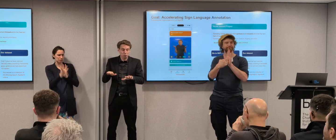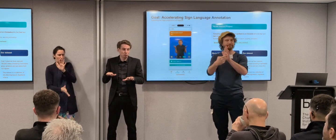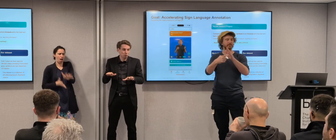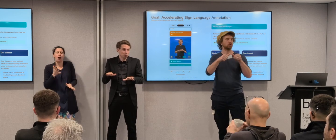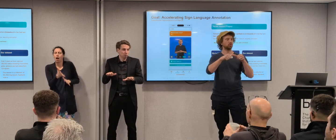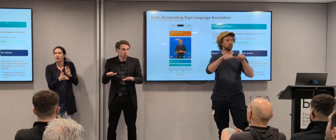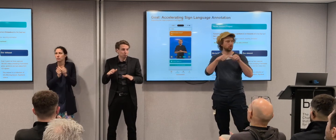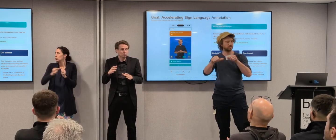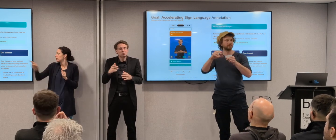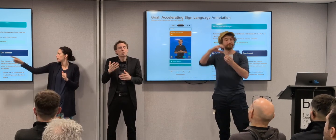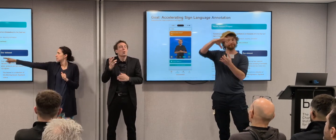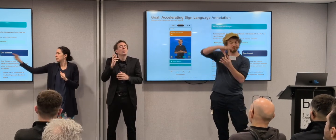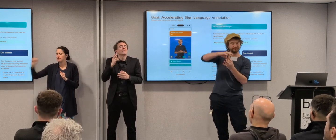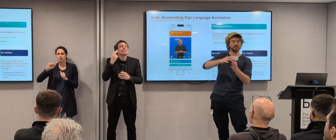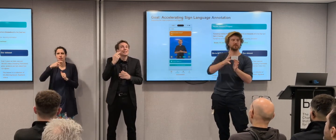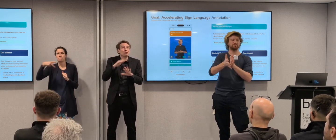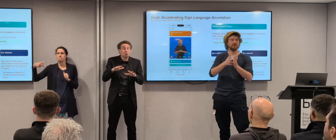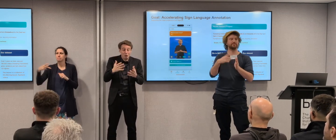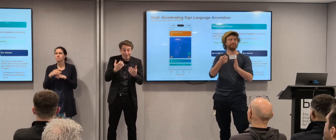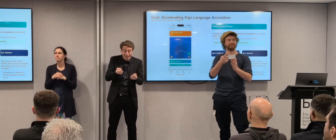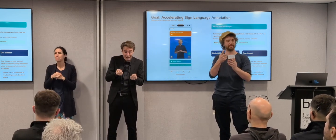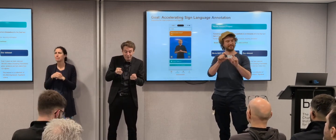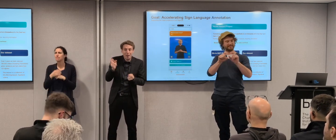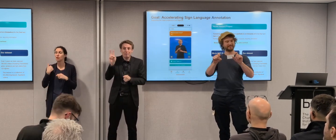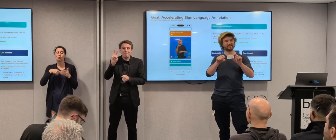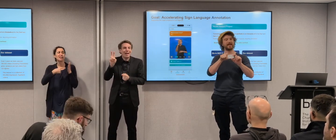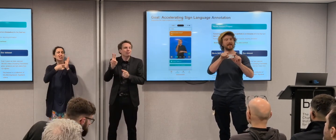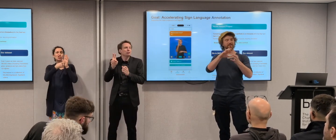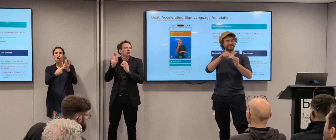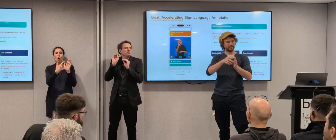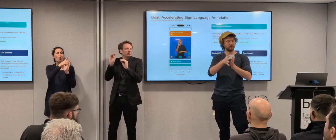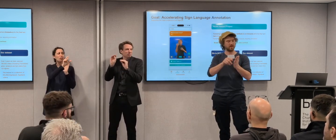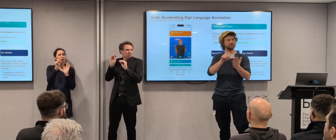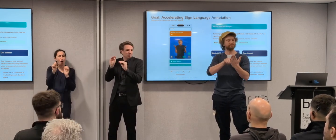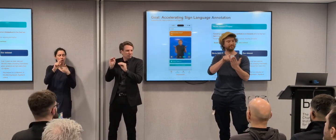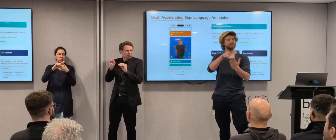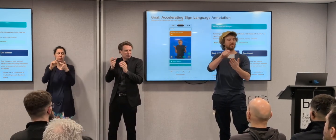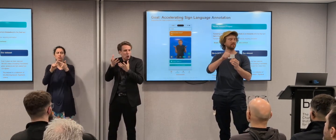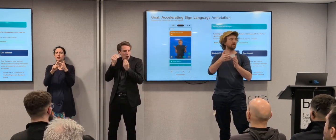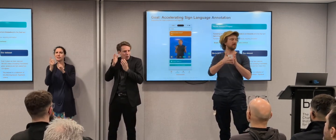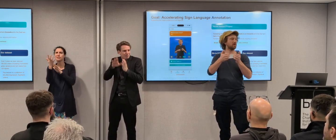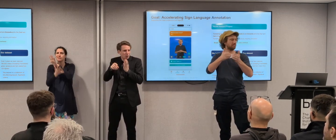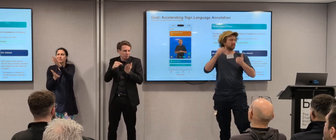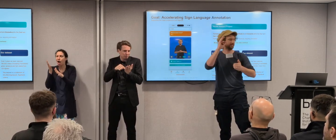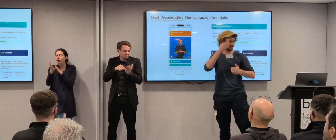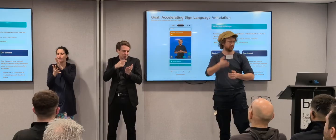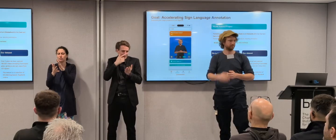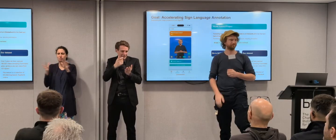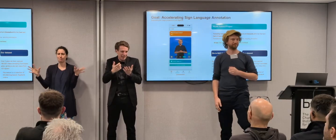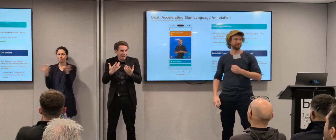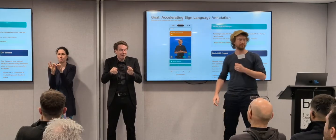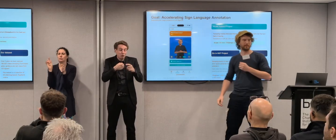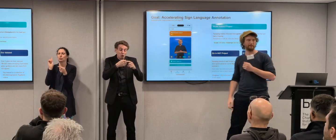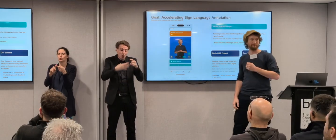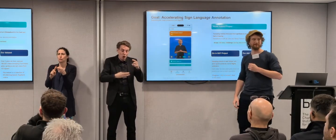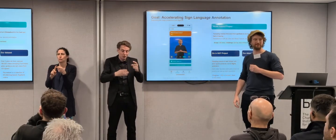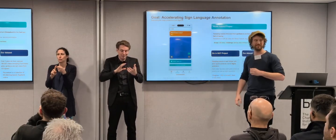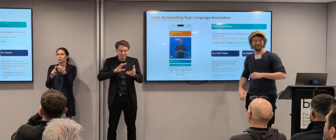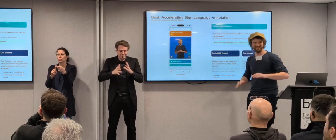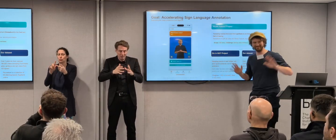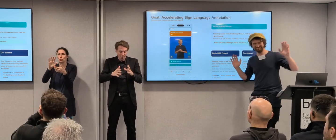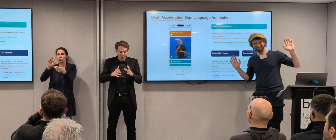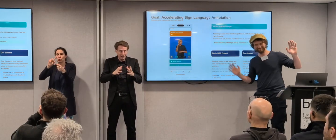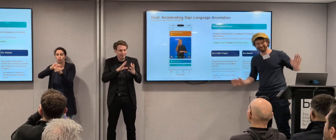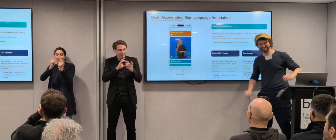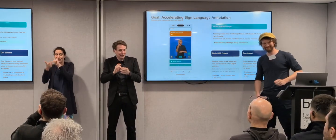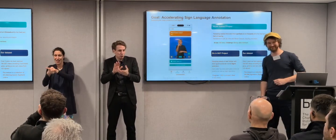through this application. So we show the glosses and the signs and connect that to the